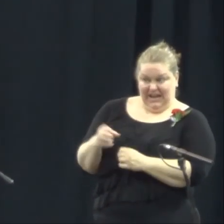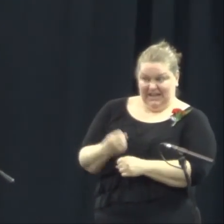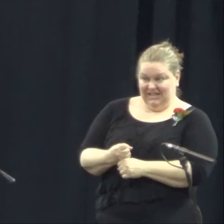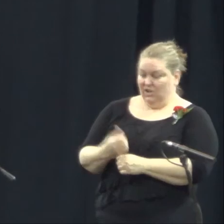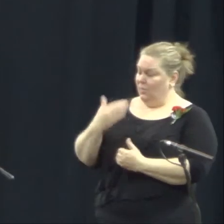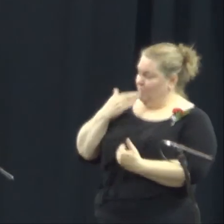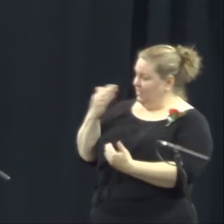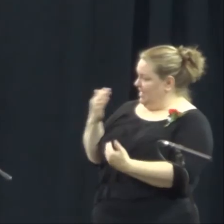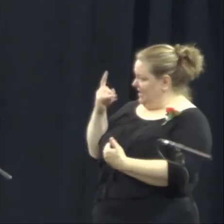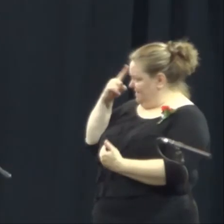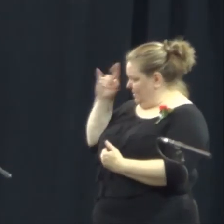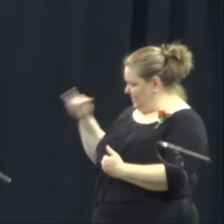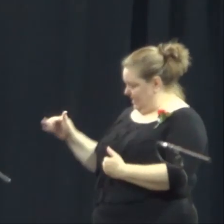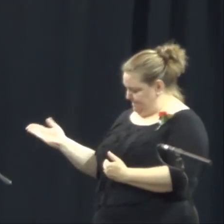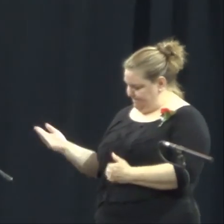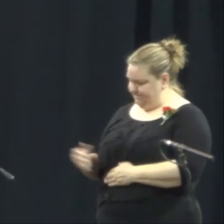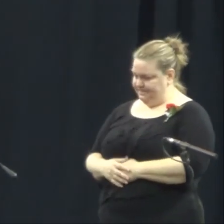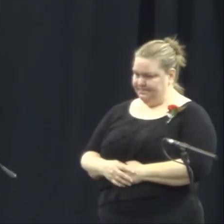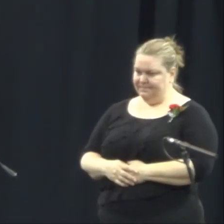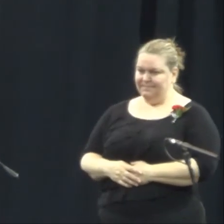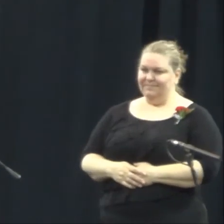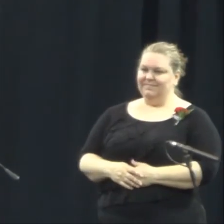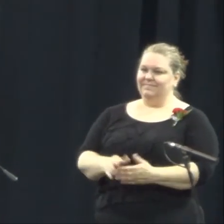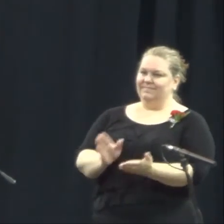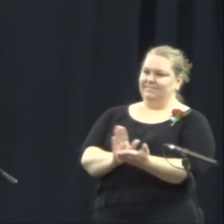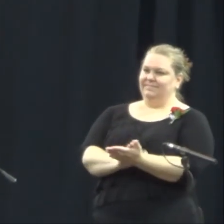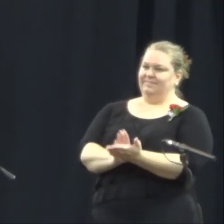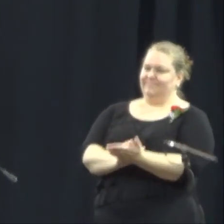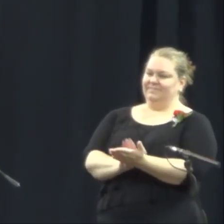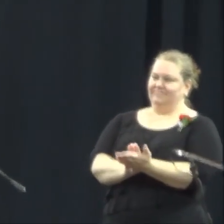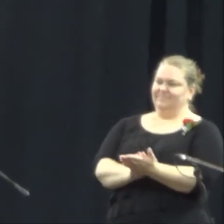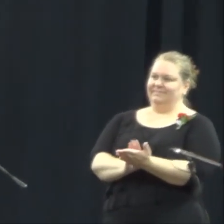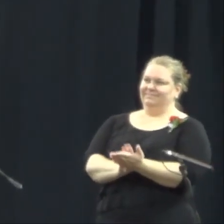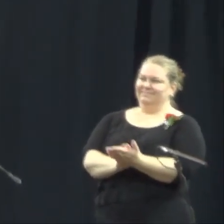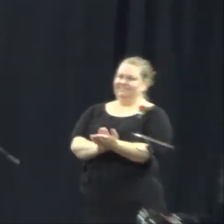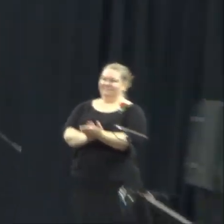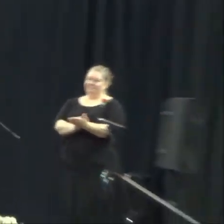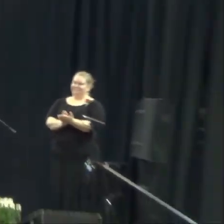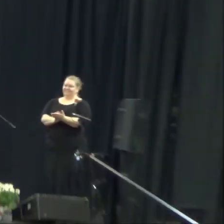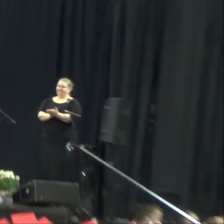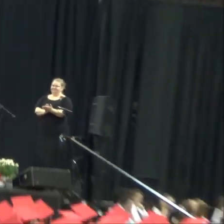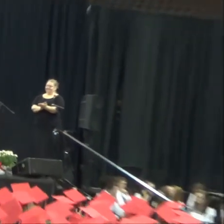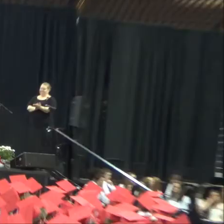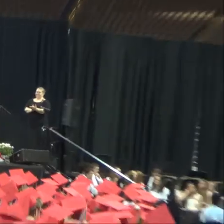thank him for that. His presence, yes.